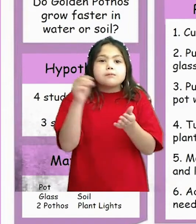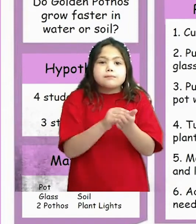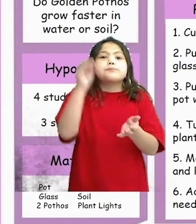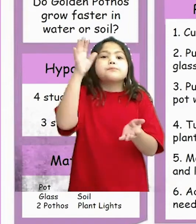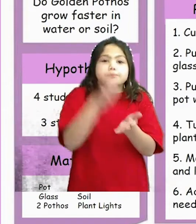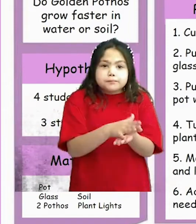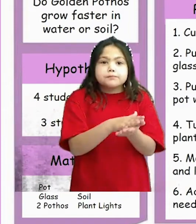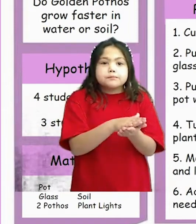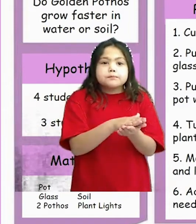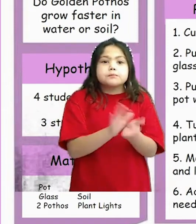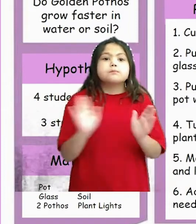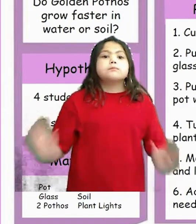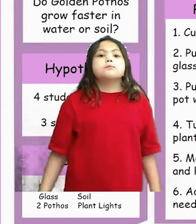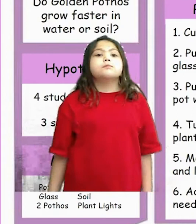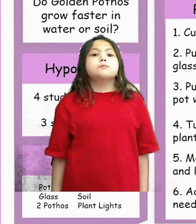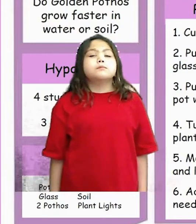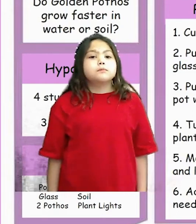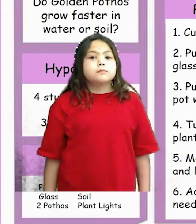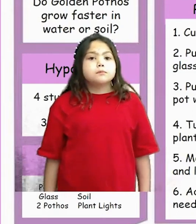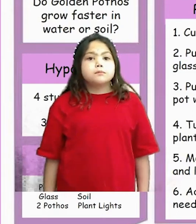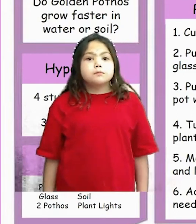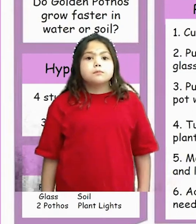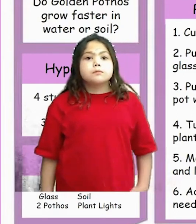in our science journal.